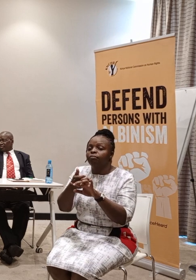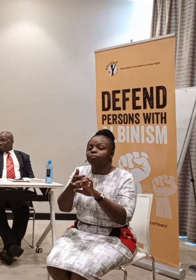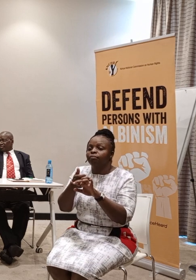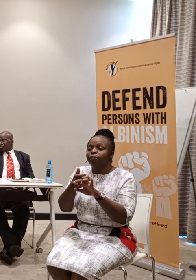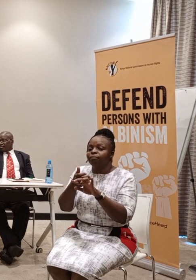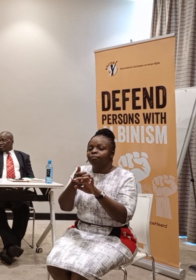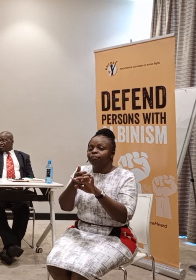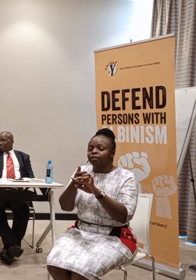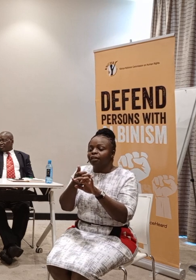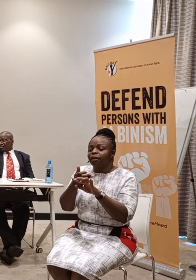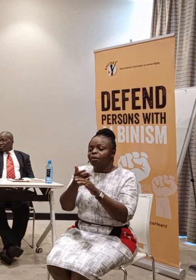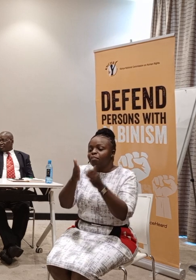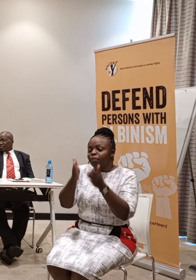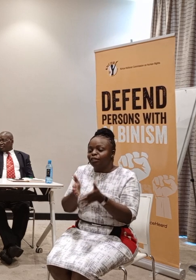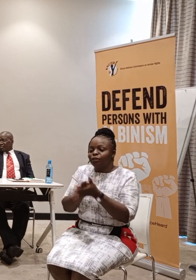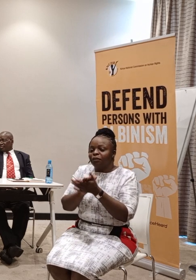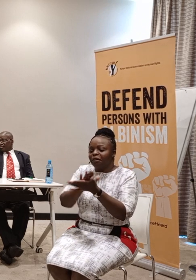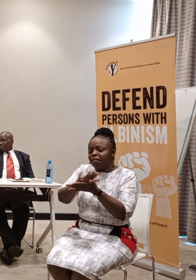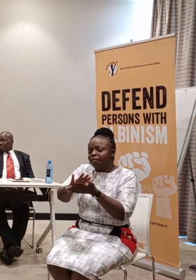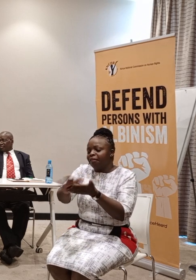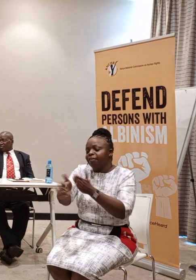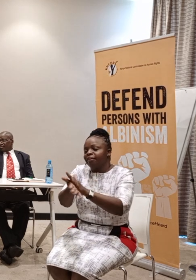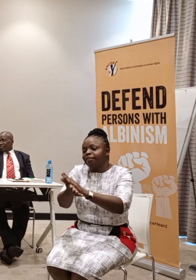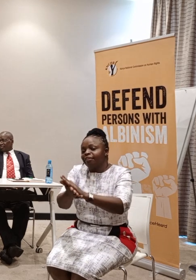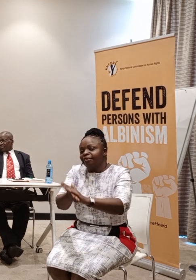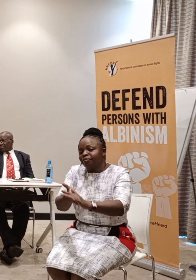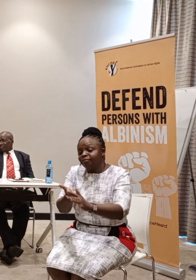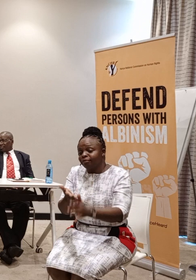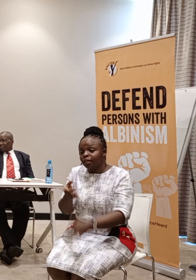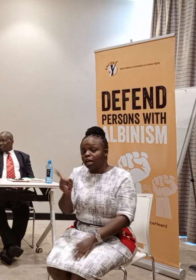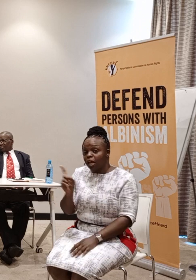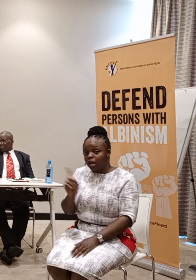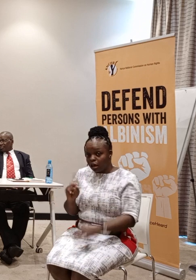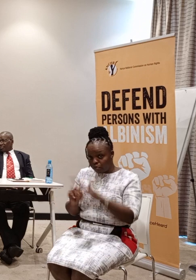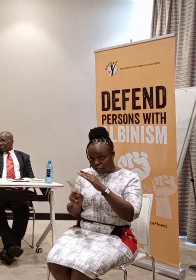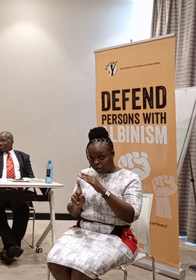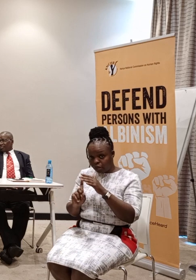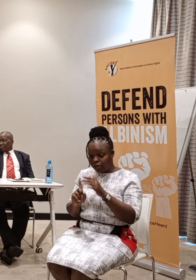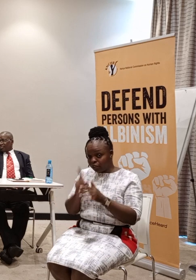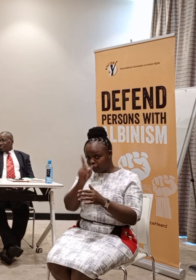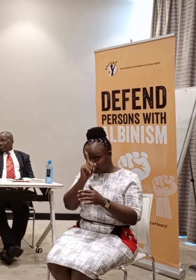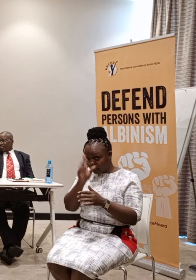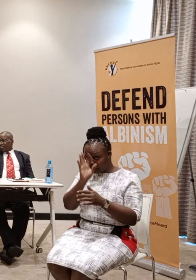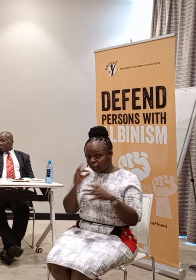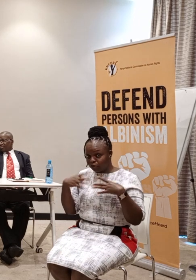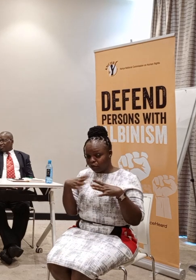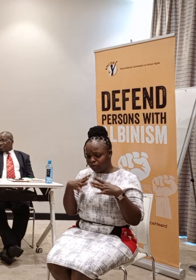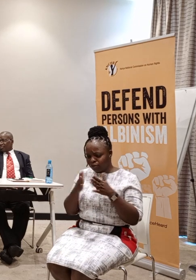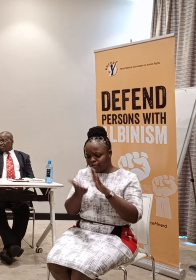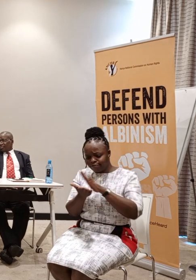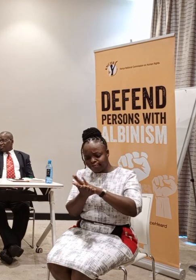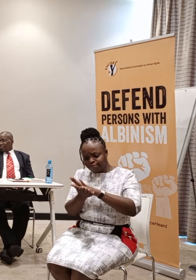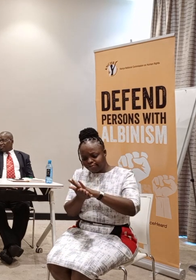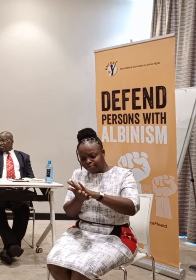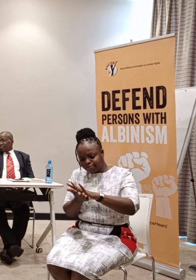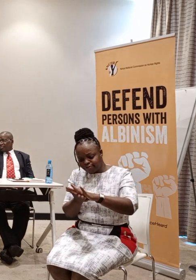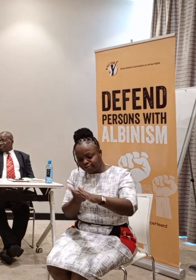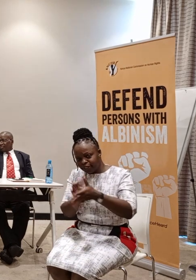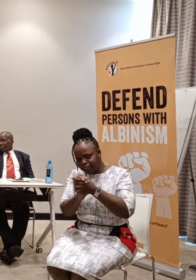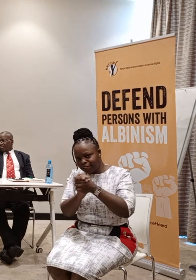Mtu anapanguza mkono hivi. But these are MPs, eh? They are serious people. Yeah. And then one